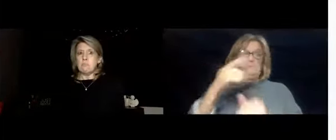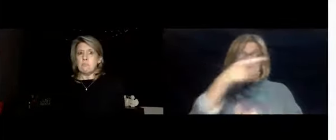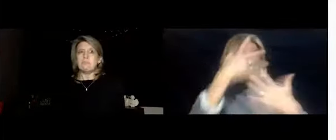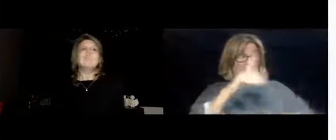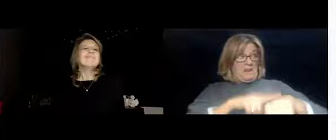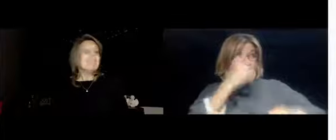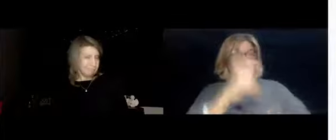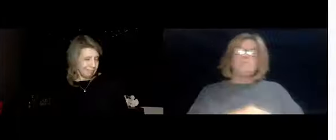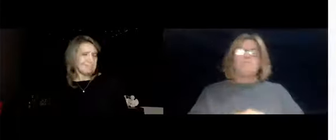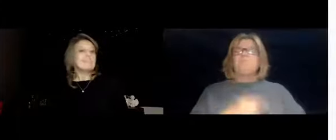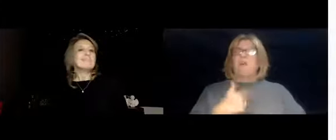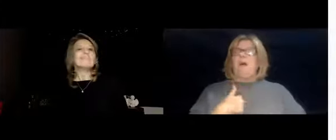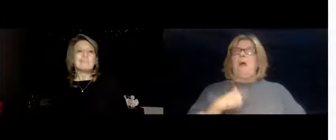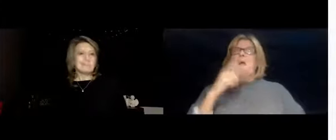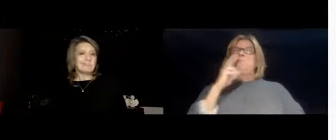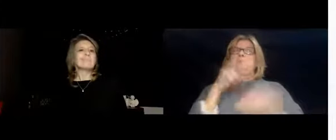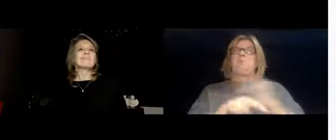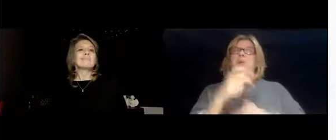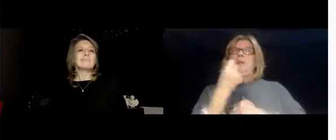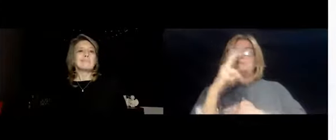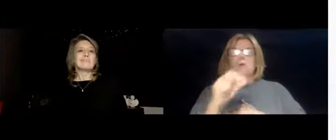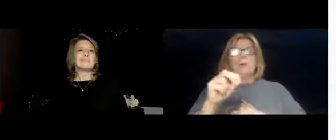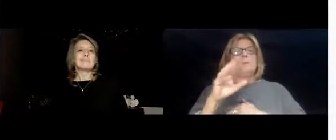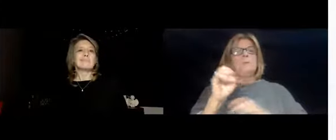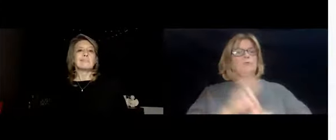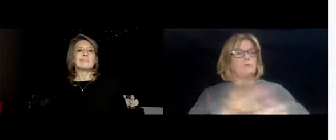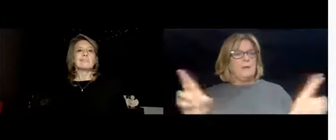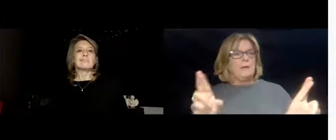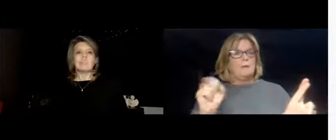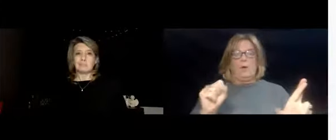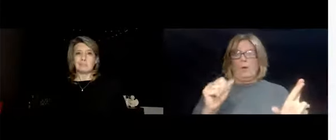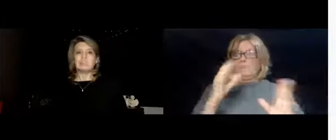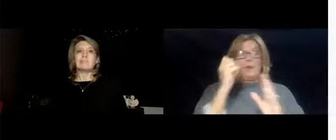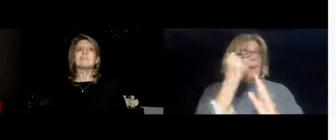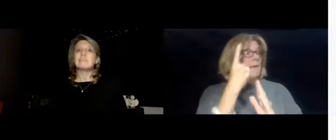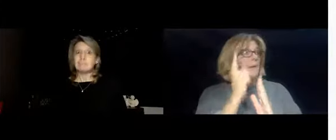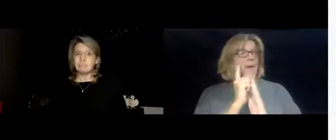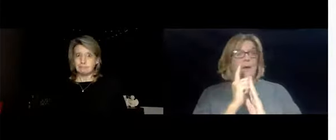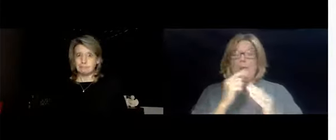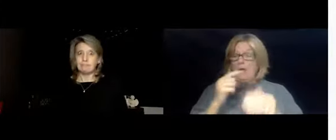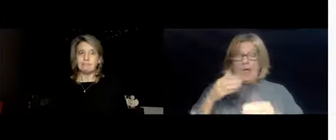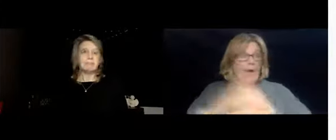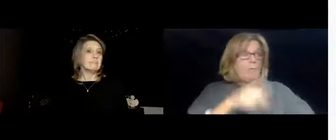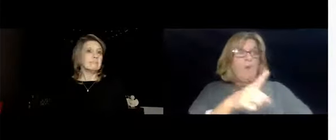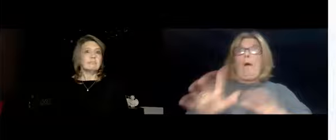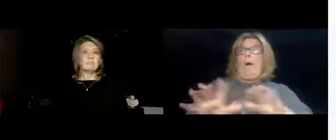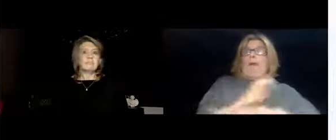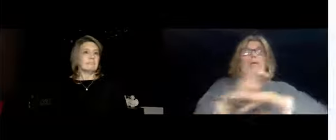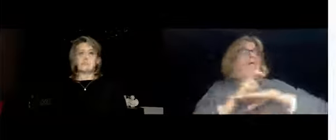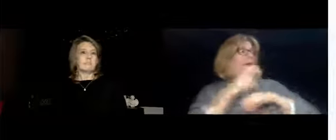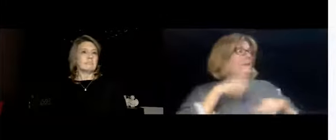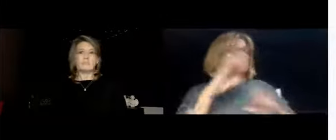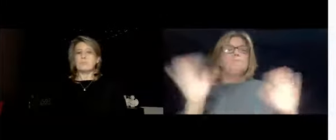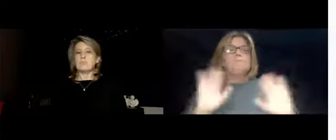are prepared to stay longer, even though sometimes you may think this is going to be done at 11, that goes on to